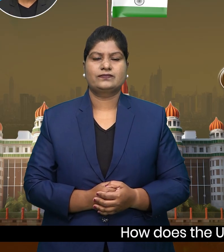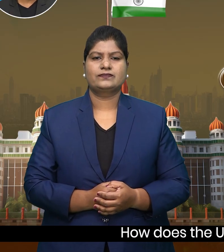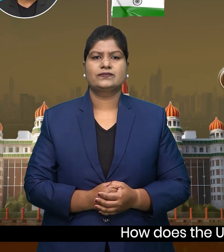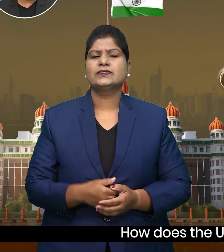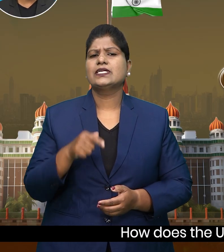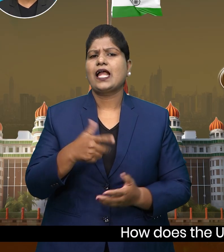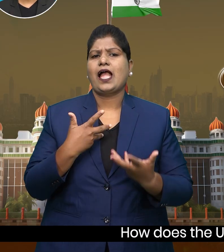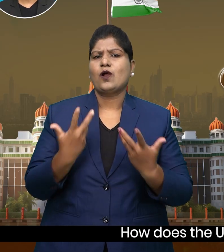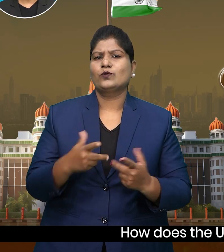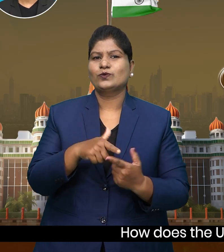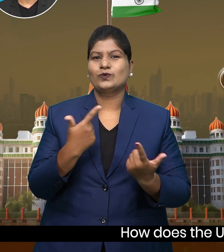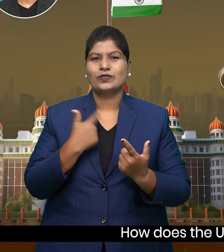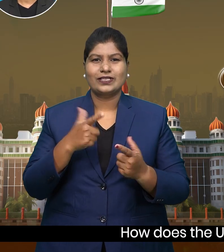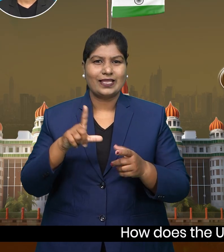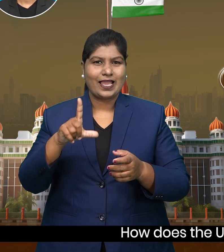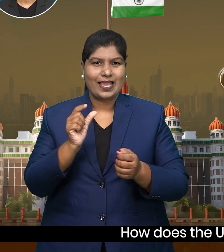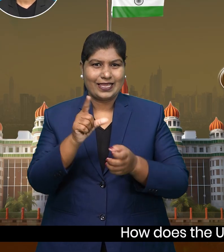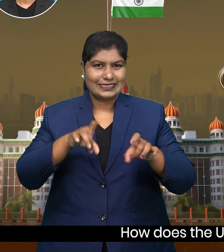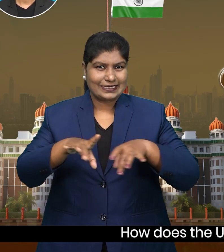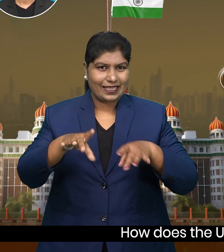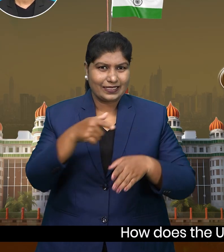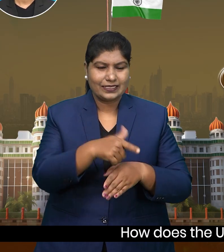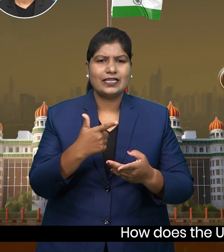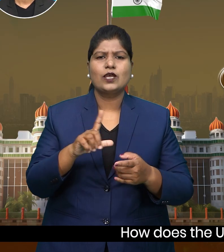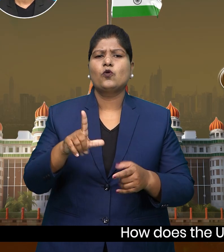How does the urban local bodies work?